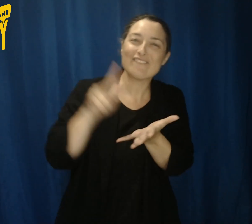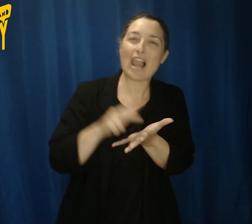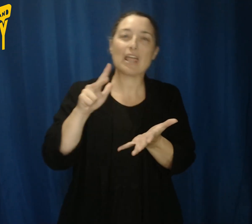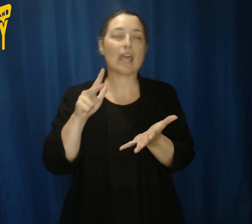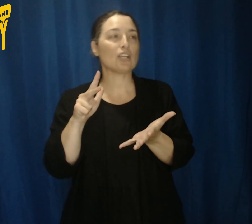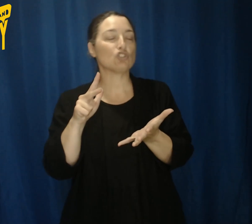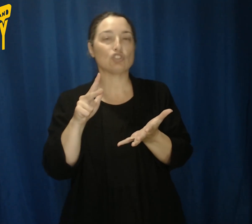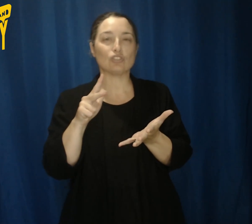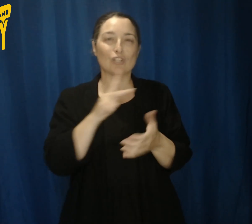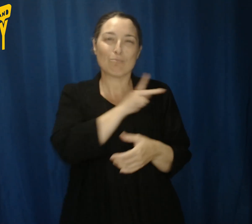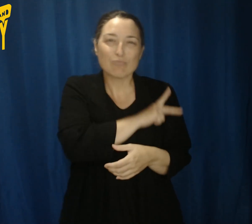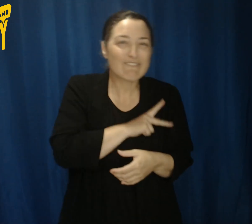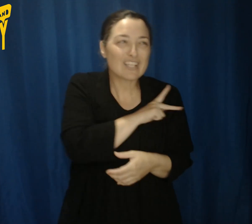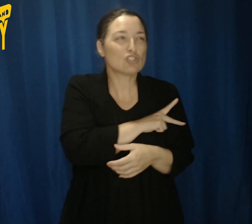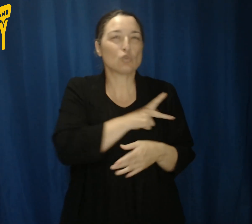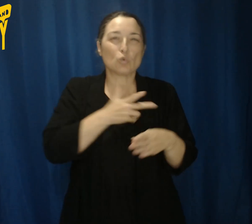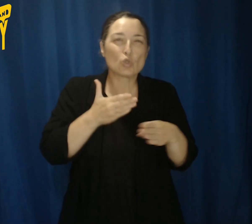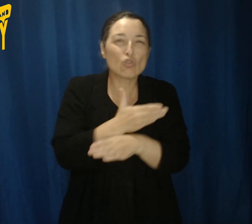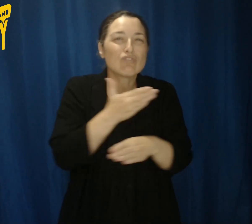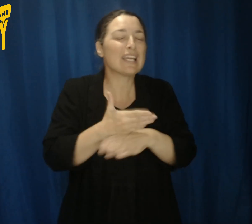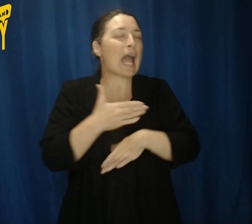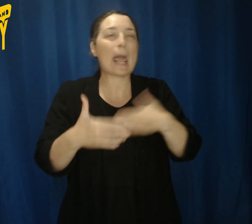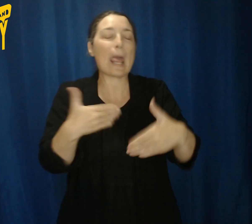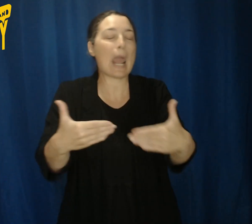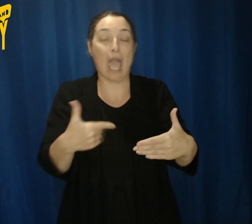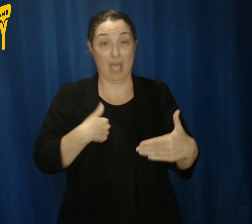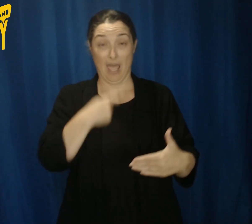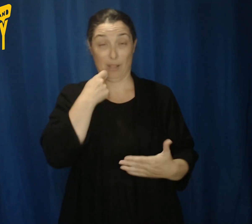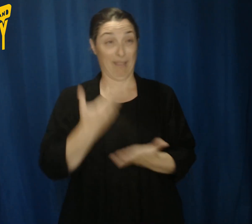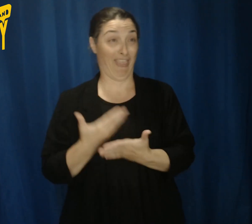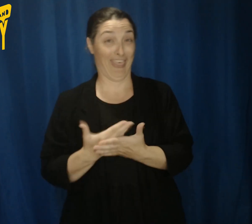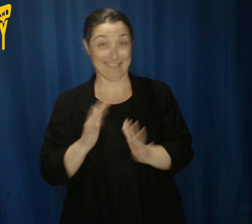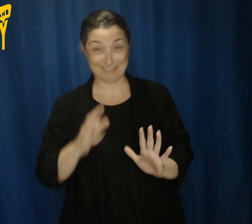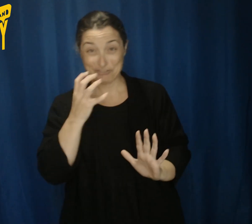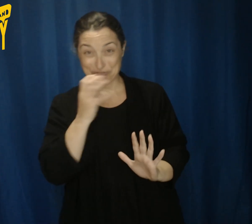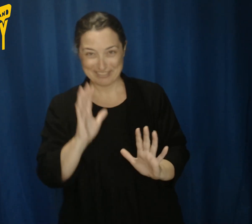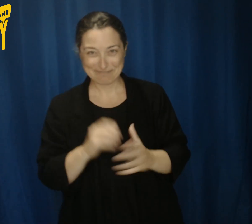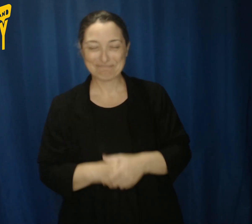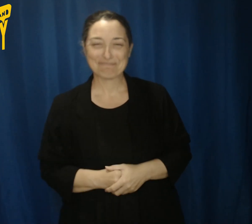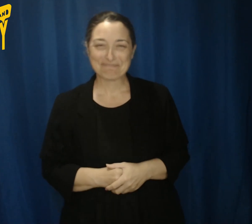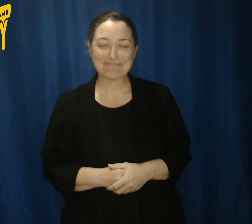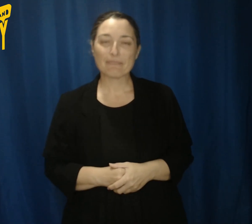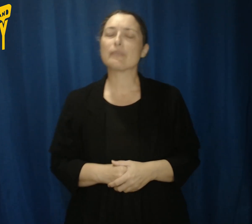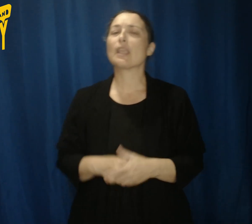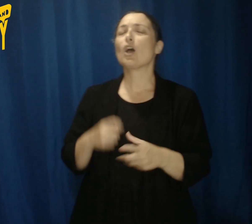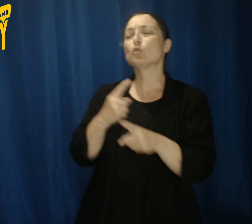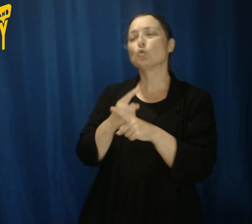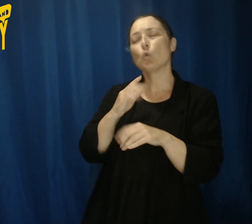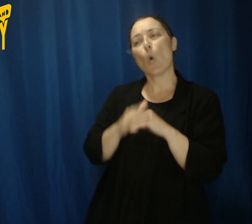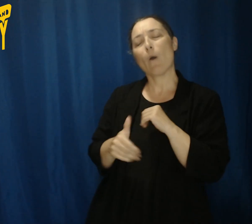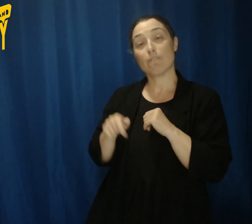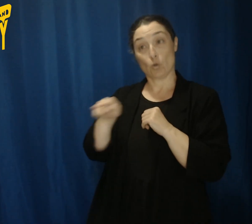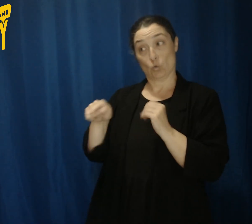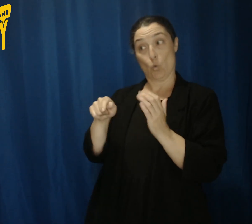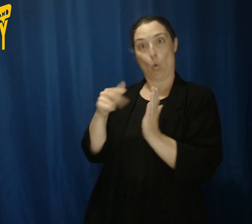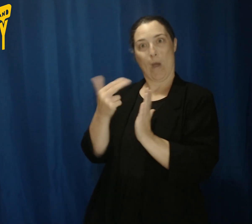all the rest. Sorry, that was a bit of a rant. We've talked a bit about your art being inherently political. Are